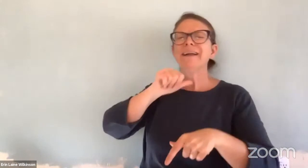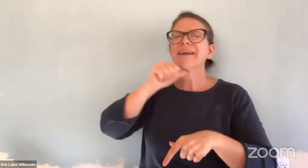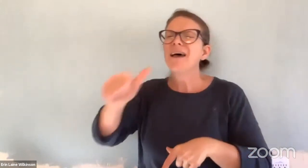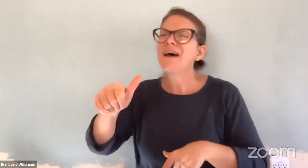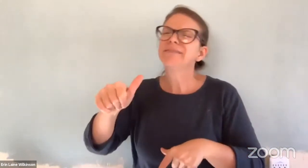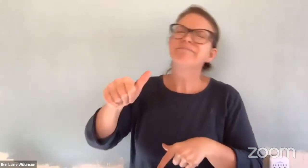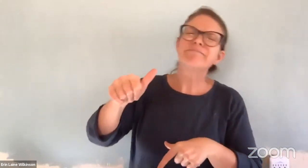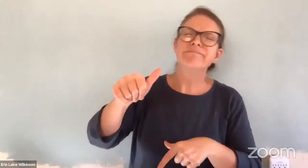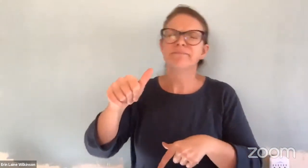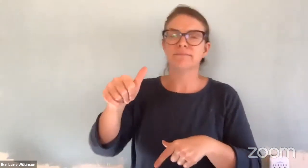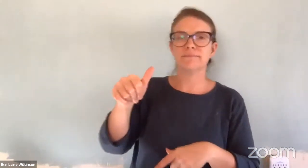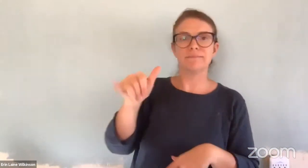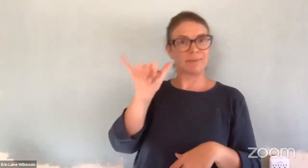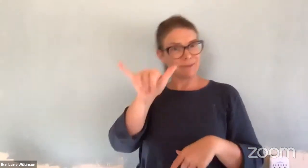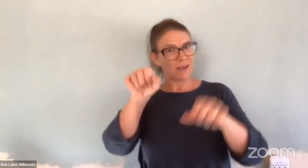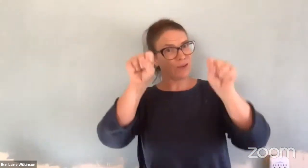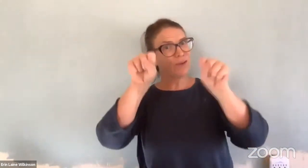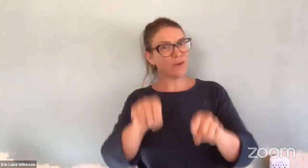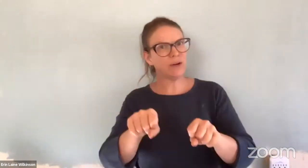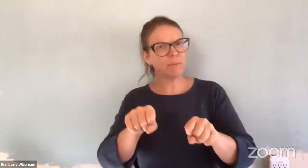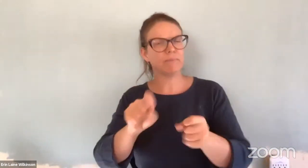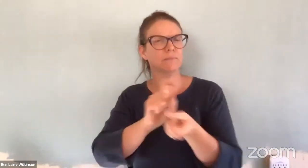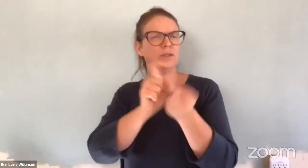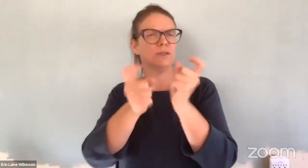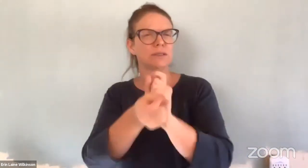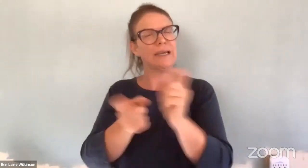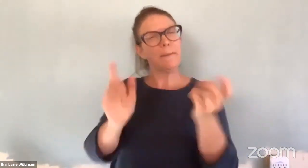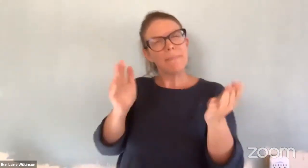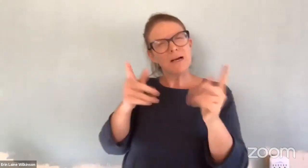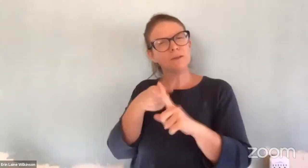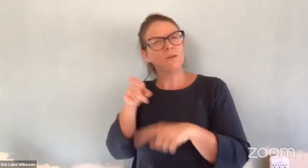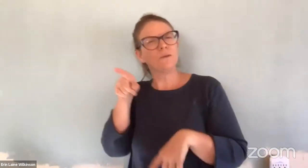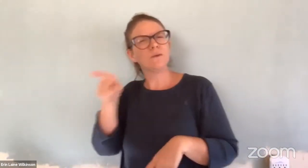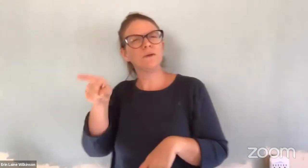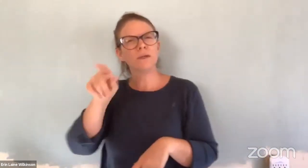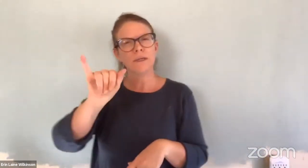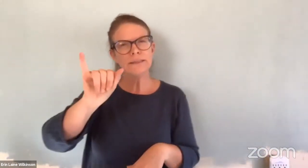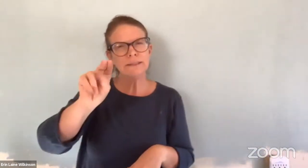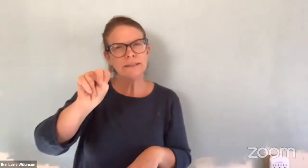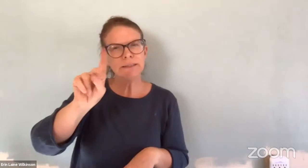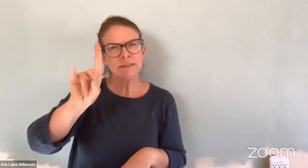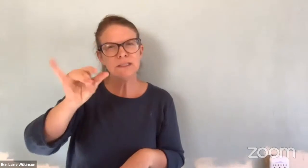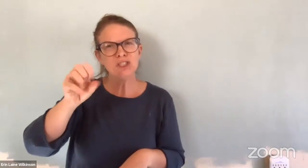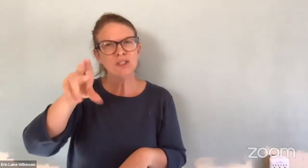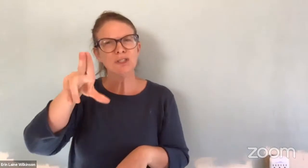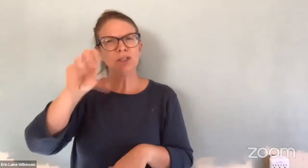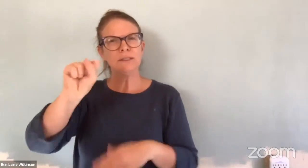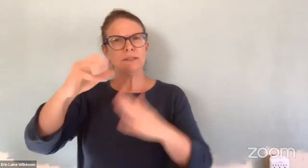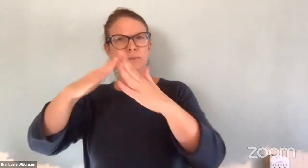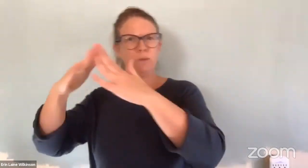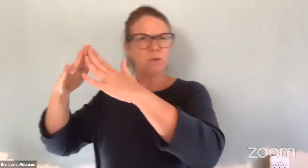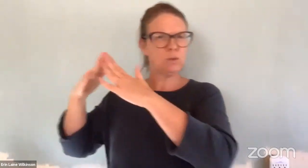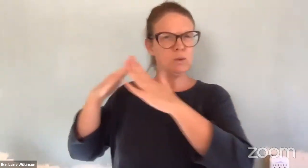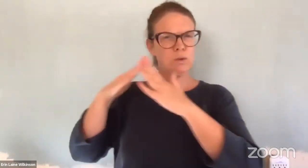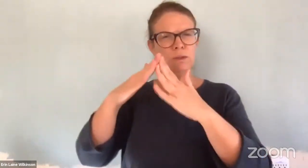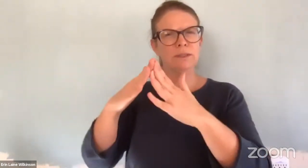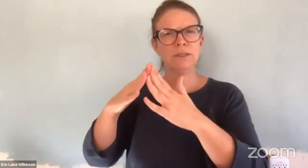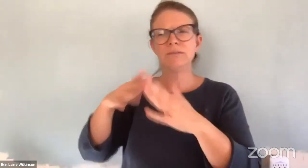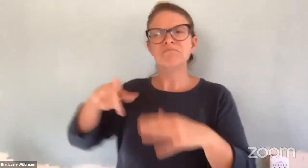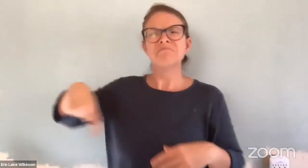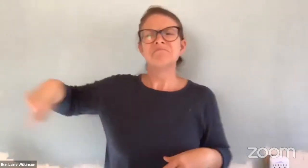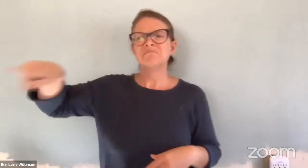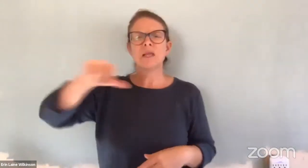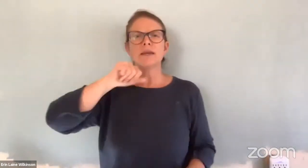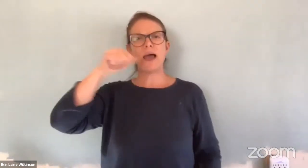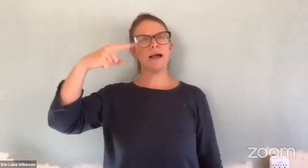this view of sign languages as language, that recognition and acceptance? So,